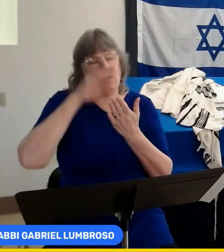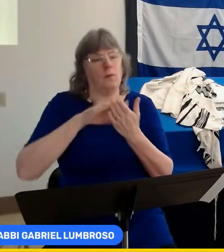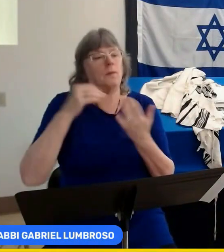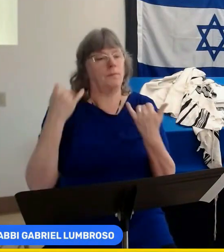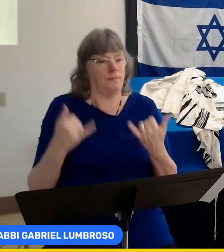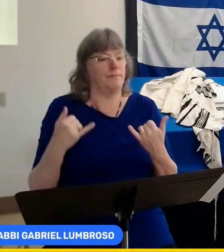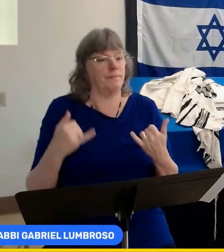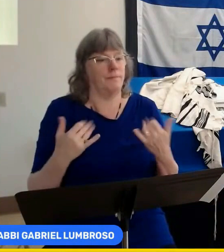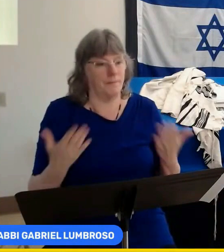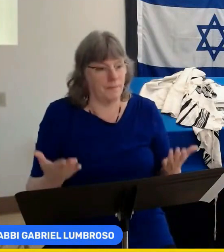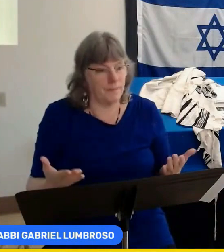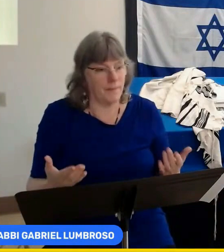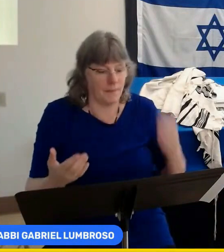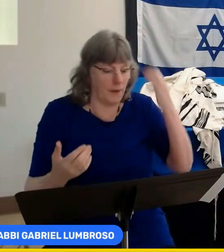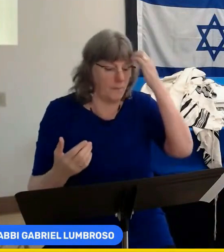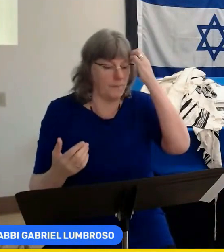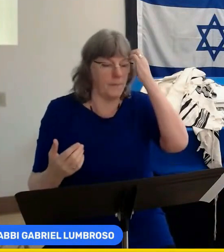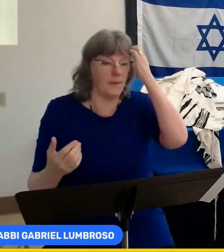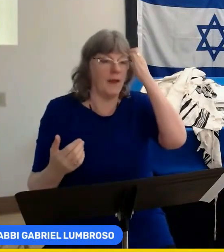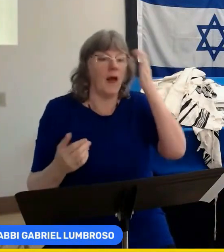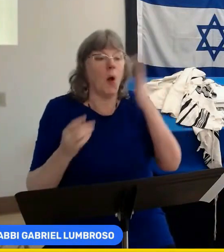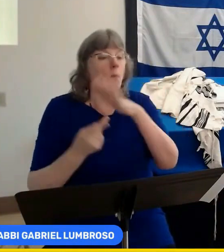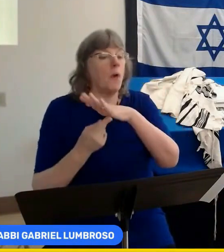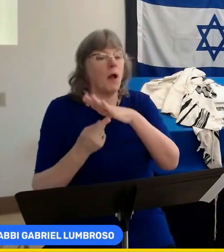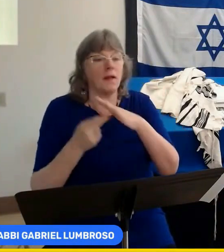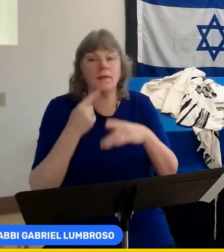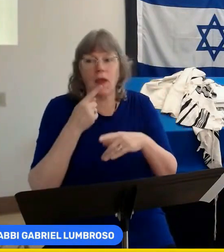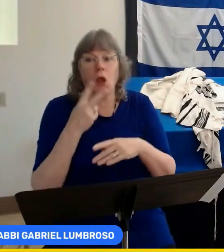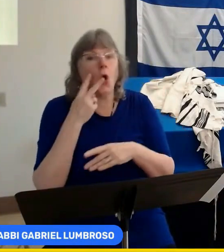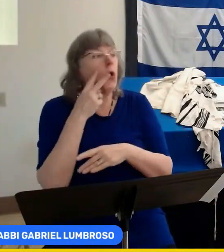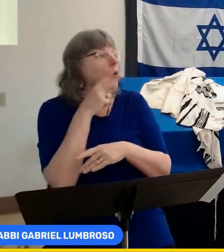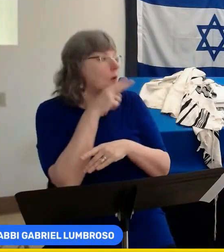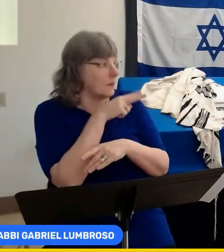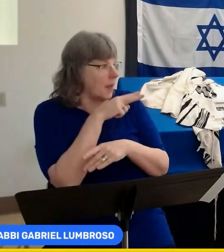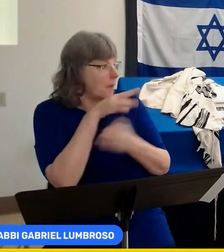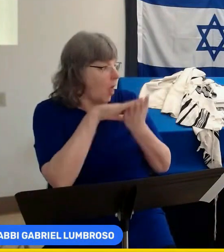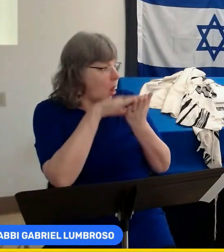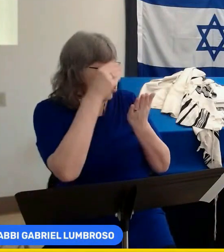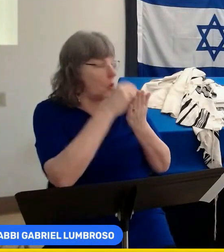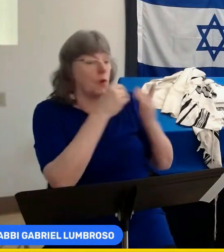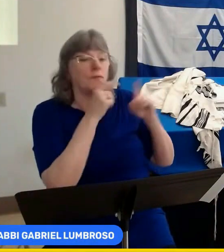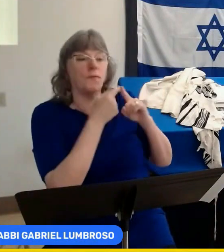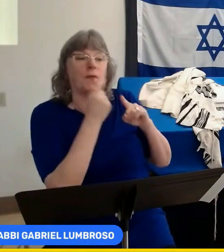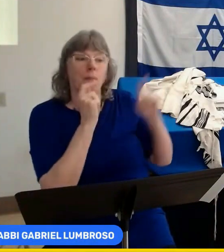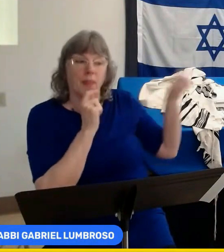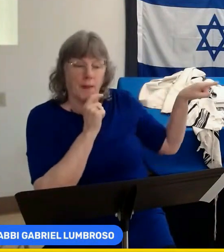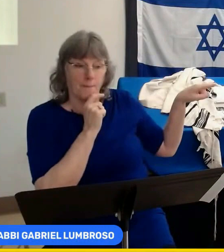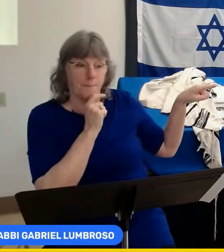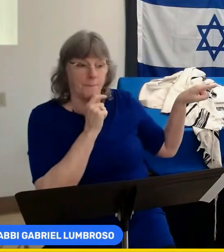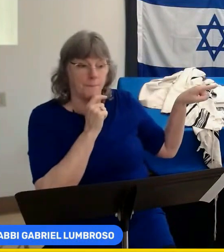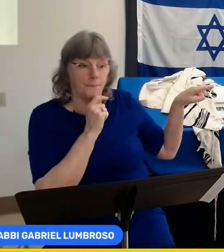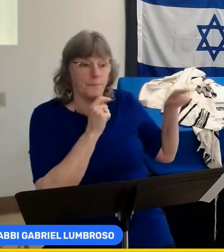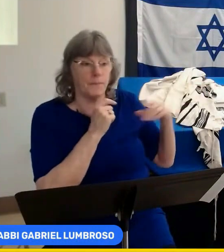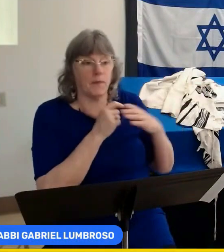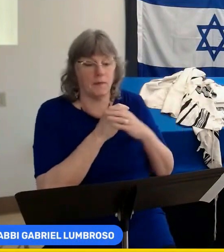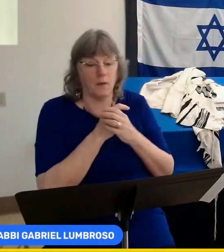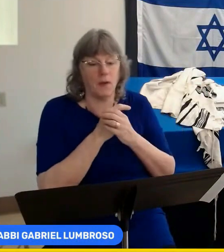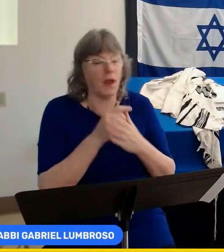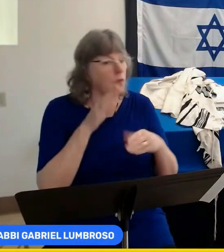end of the day in the Achalet Hayim. That's what he is saying, not me. He says, they were written down as a warning to